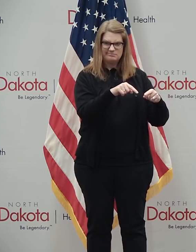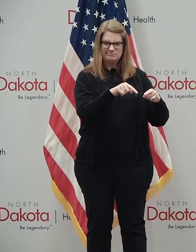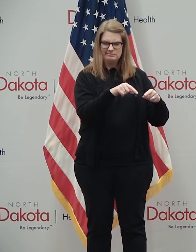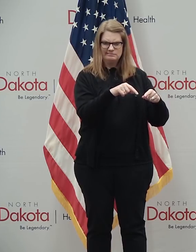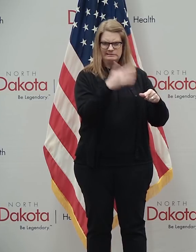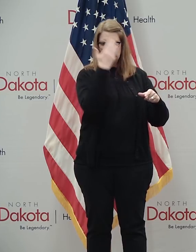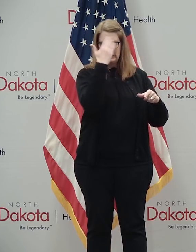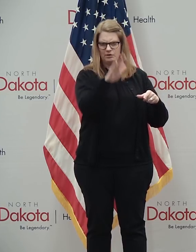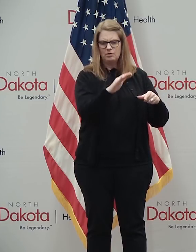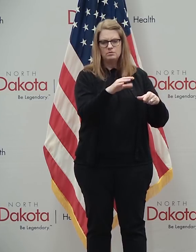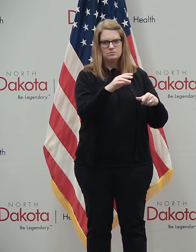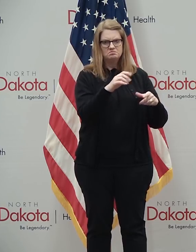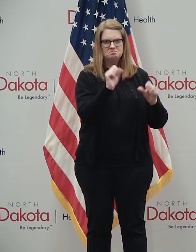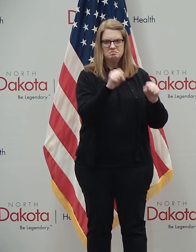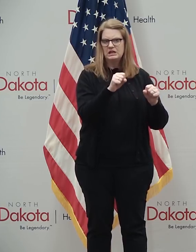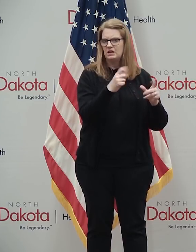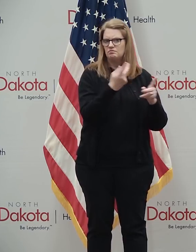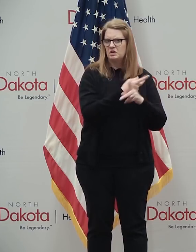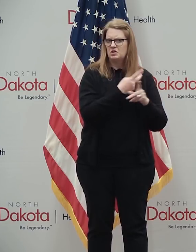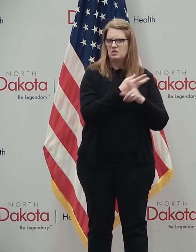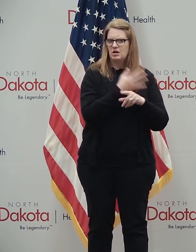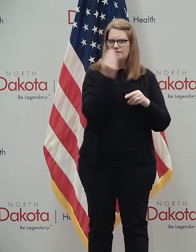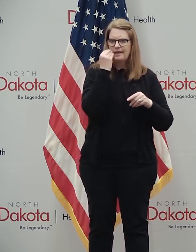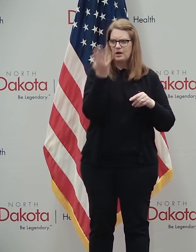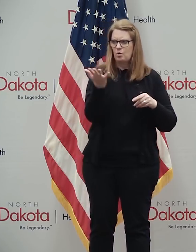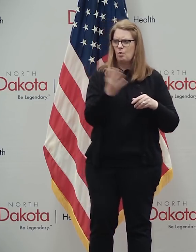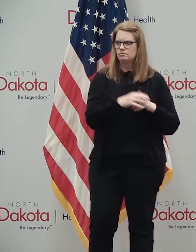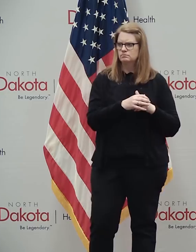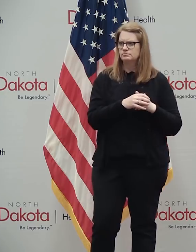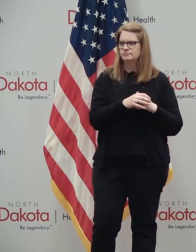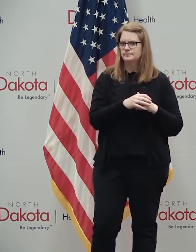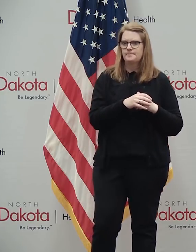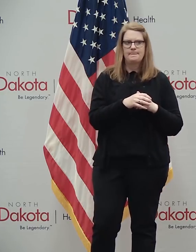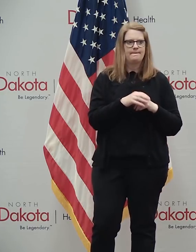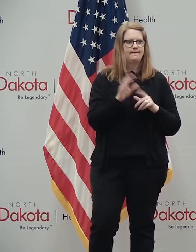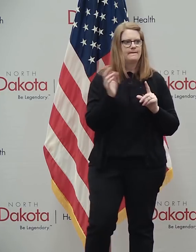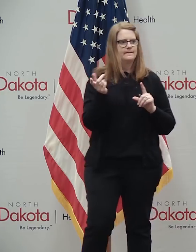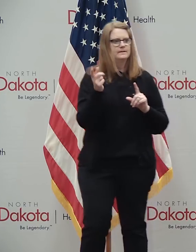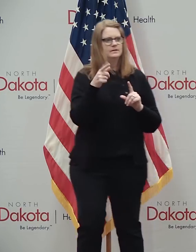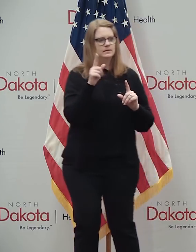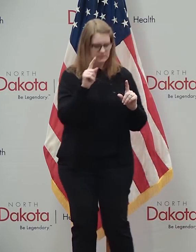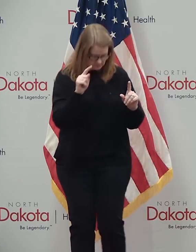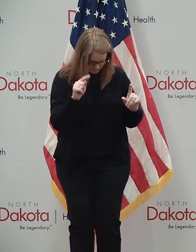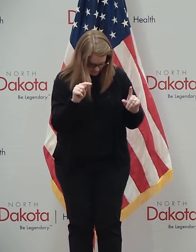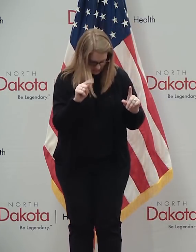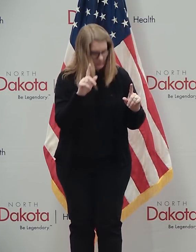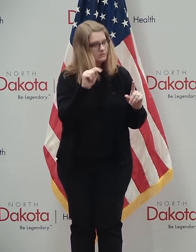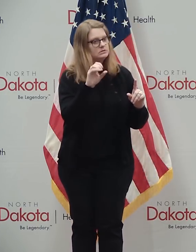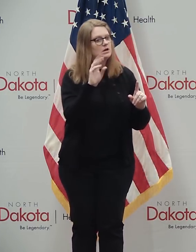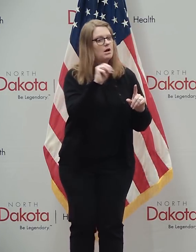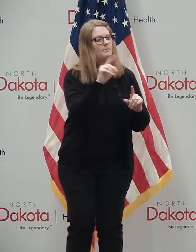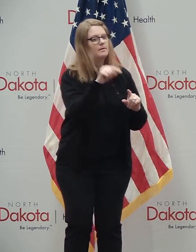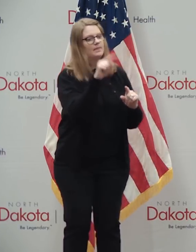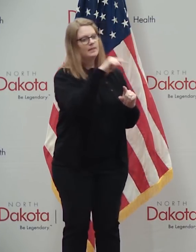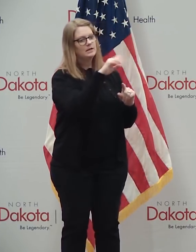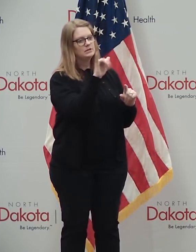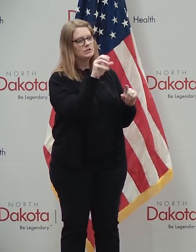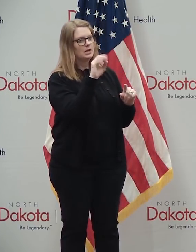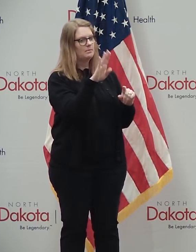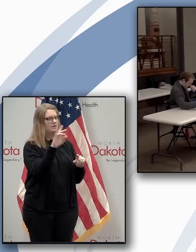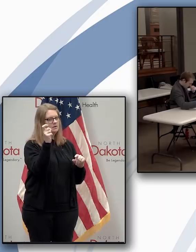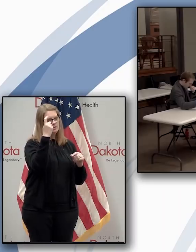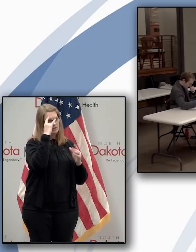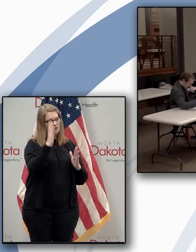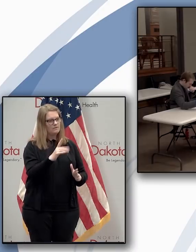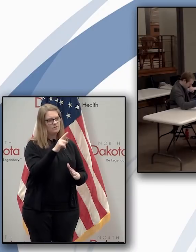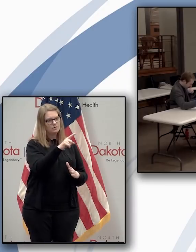Tuesday, but we can find out and get you that information. Okay, we're going to go to Tom and then Jacob.